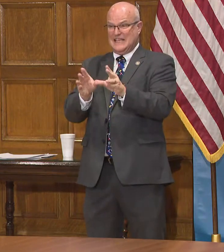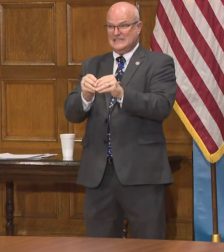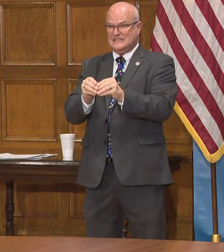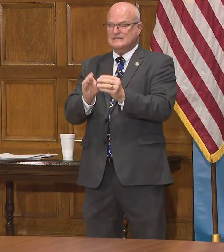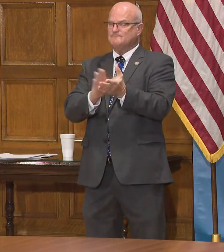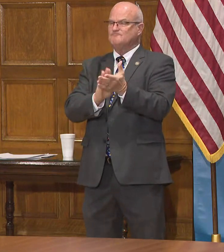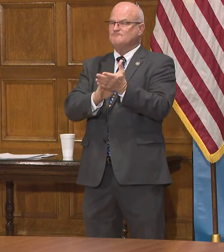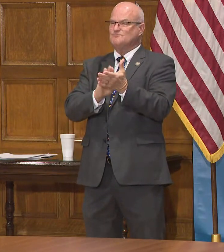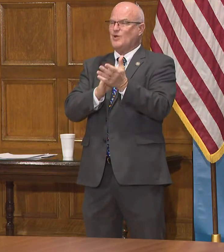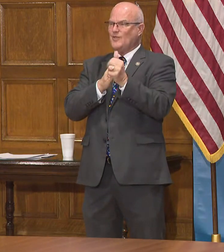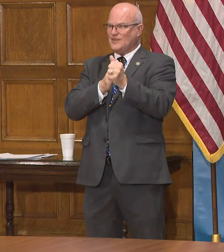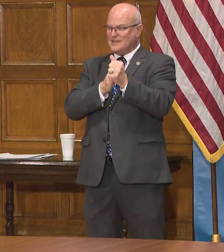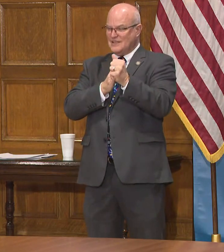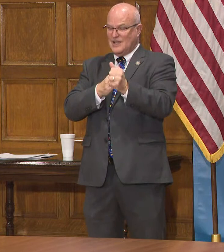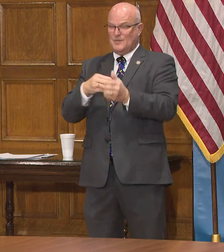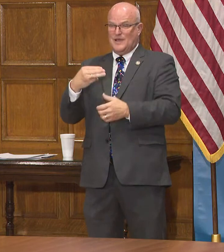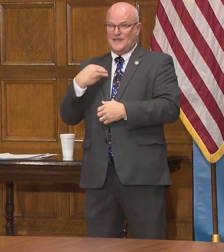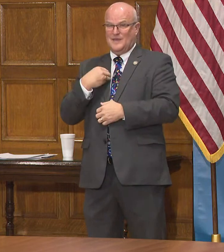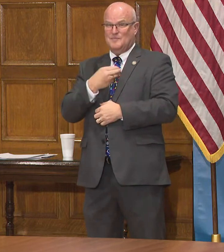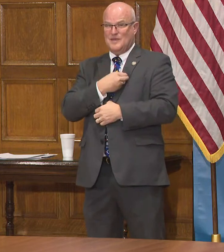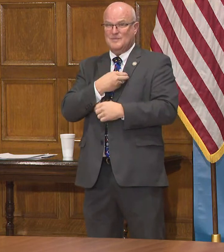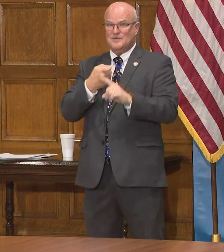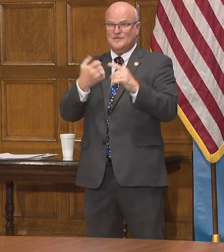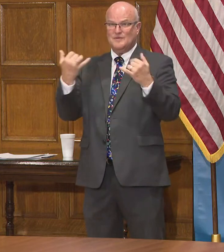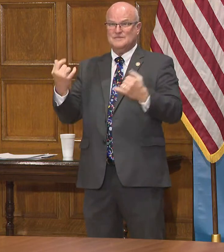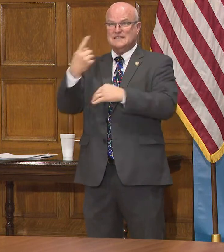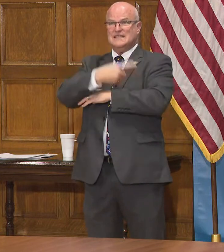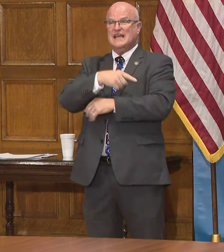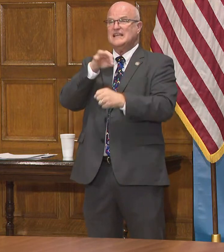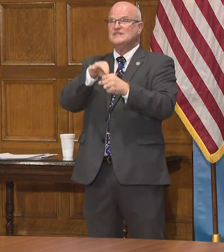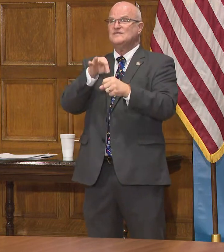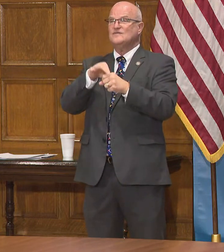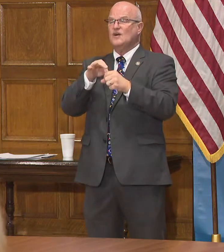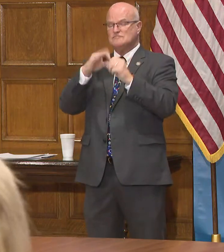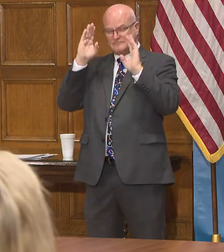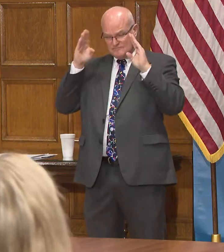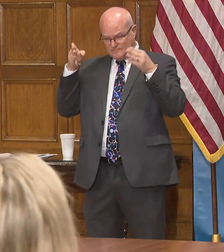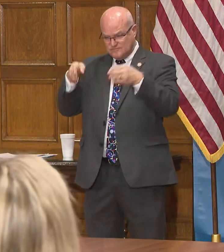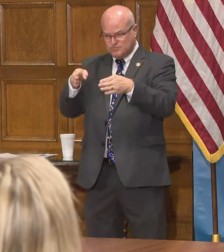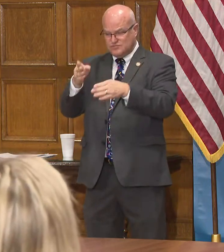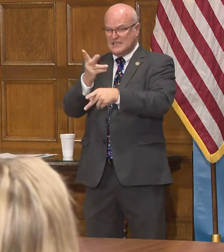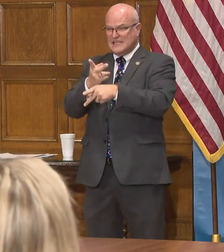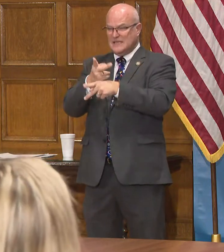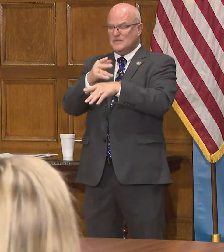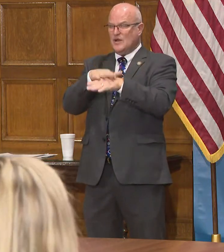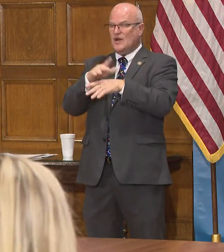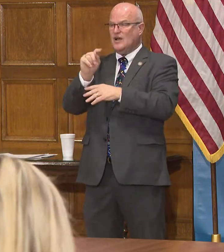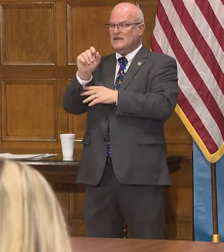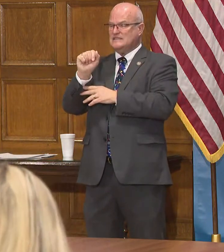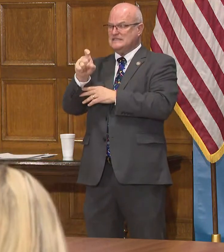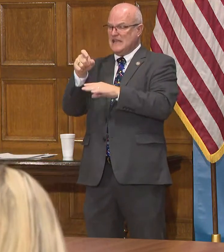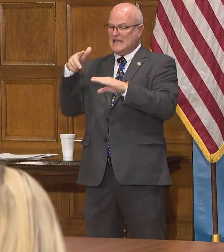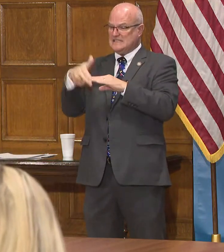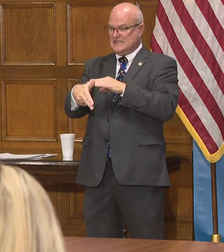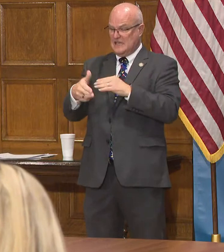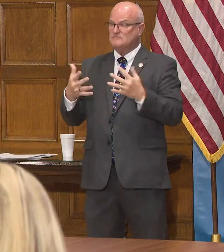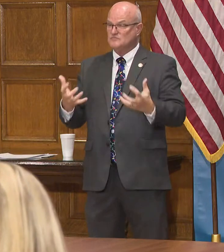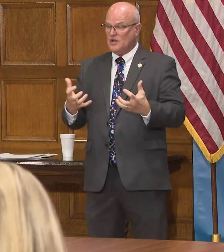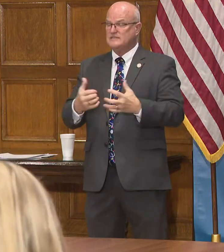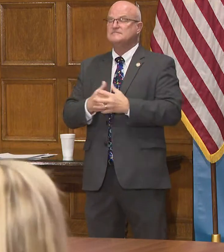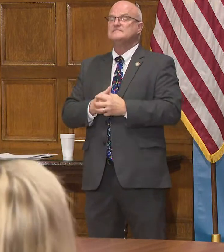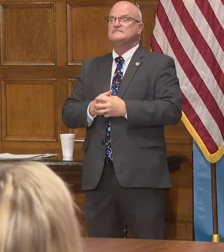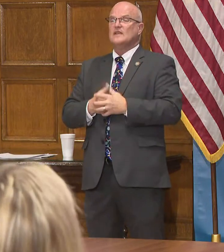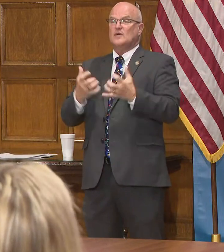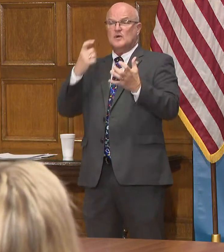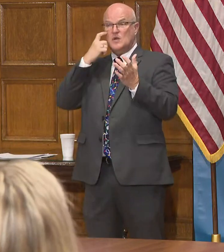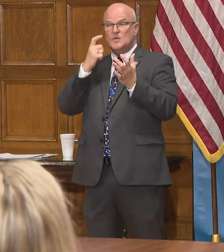I applaud the leadership and the members that from today's vote seem to be focused on keeping it on target. We want to